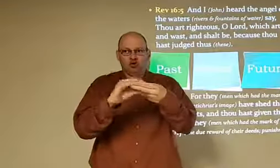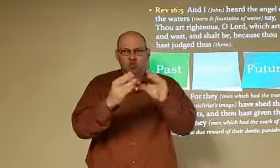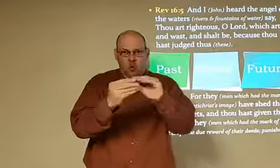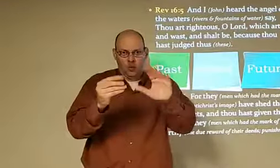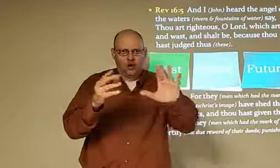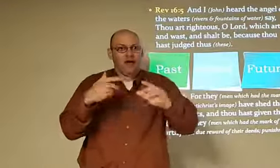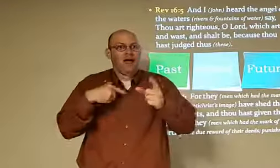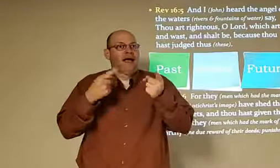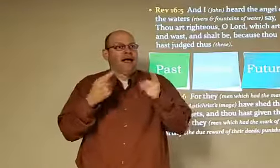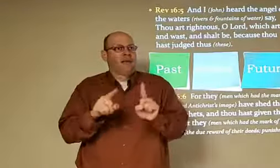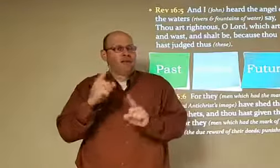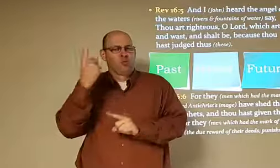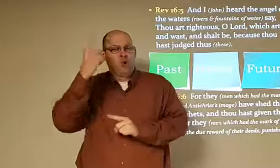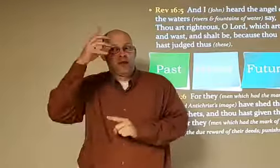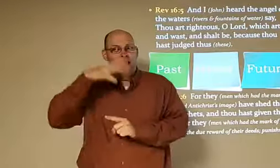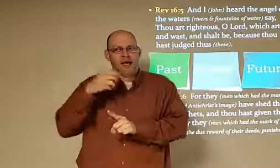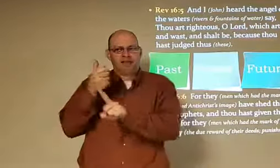I'm going to give you a story.